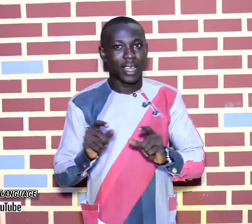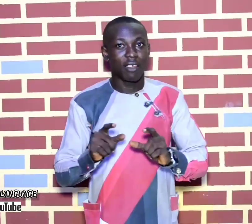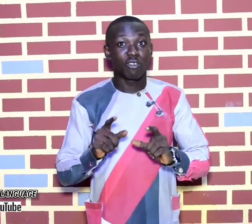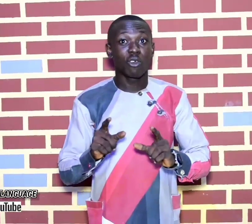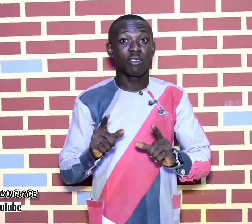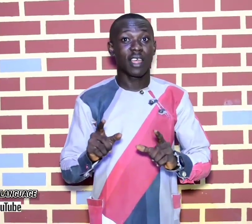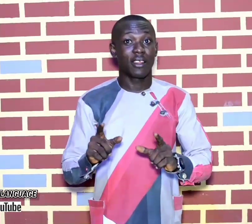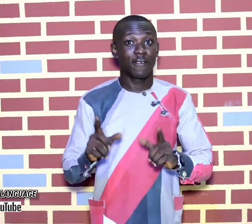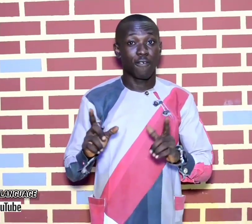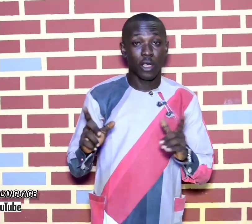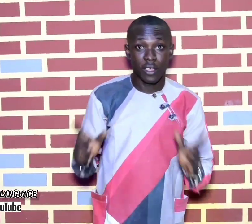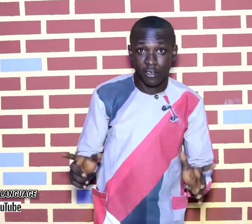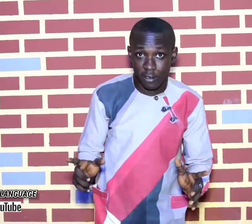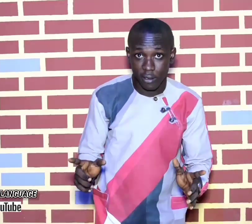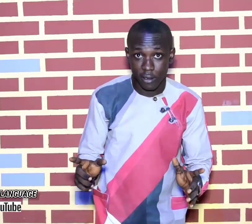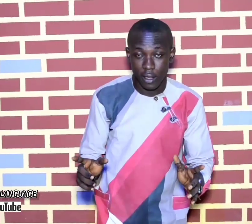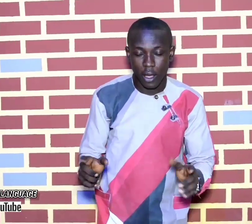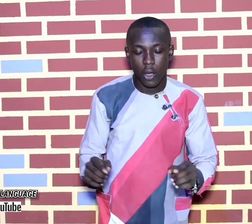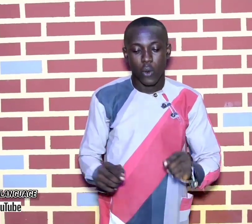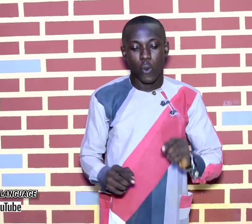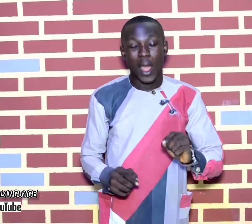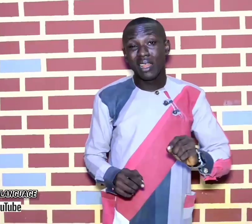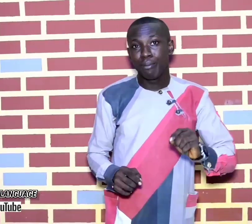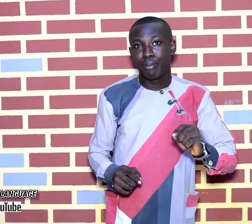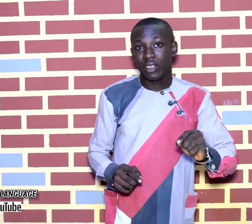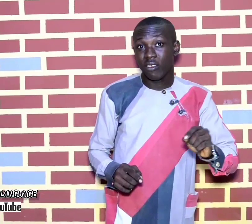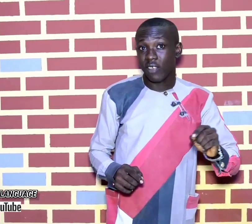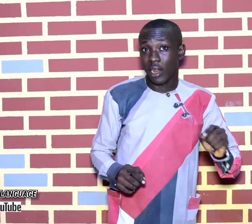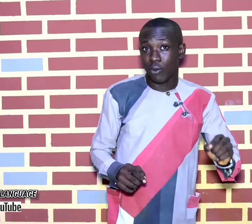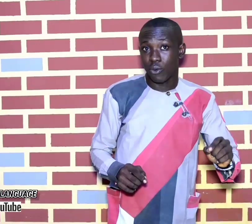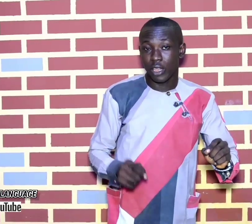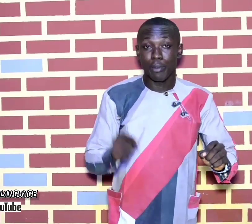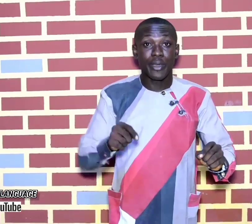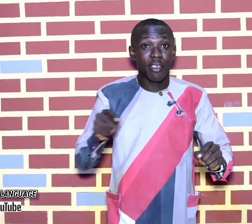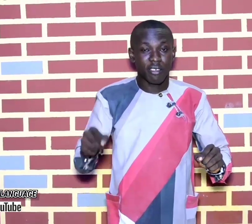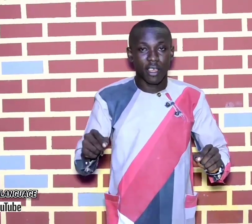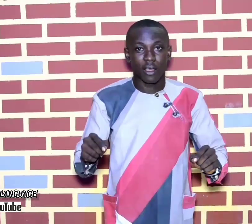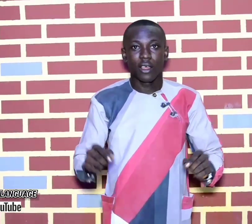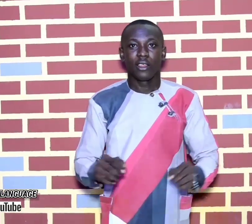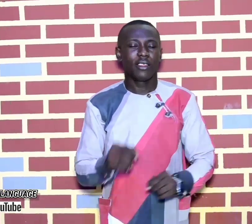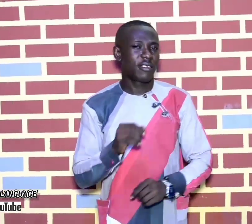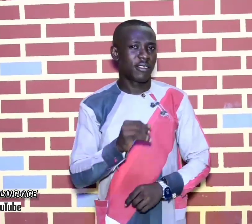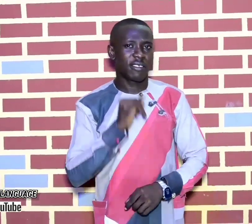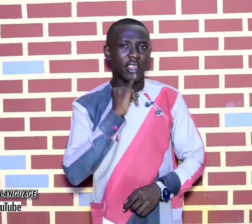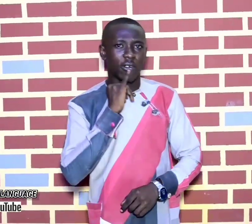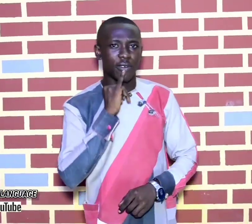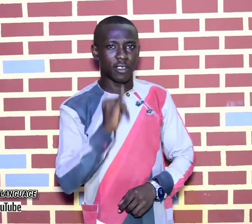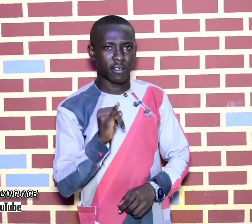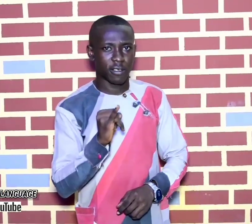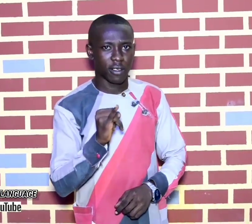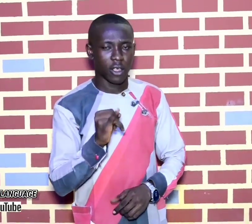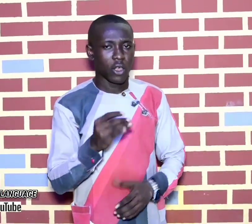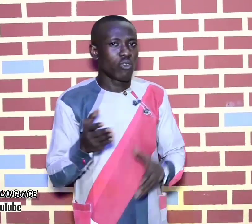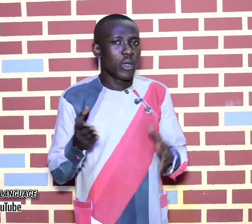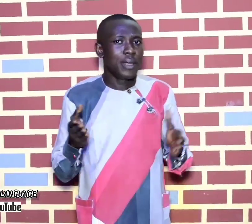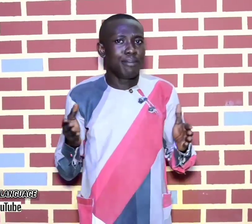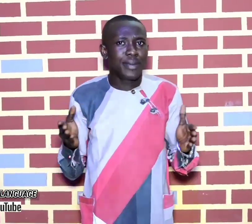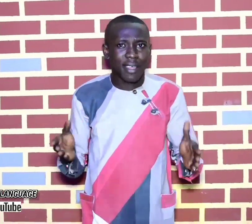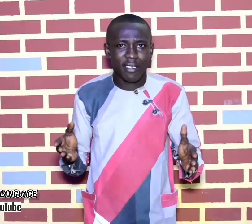is no sign for is. While in British Sign Language, BSL, this is the sign of is. So in